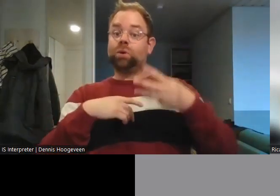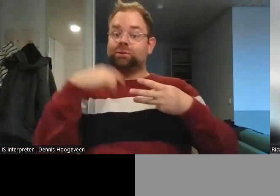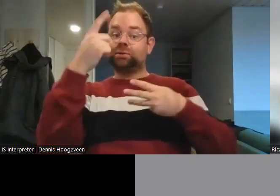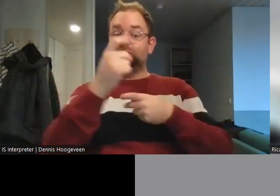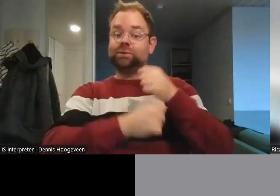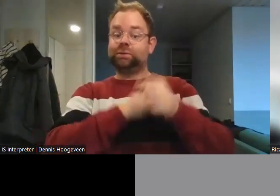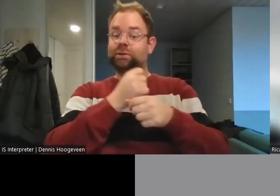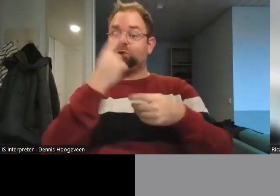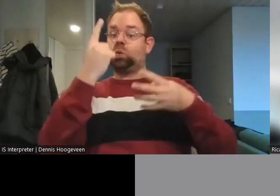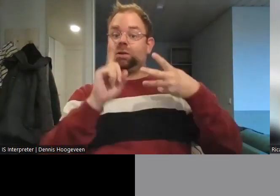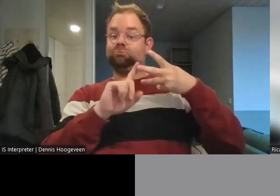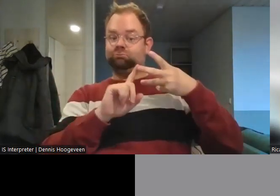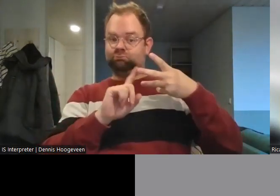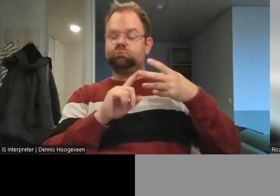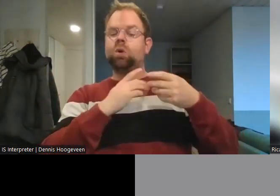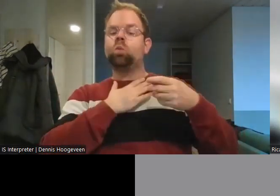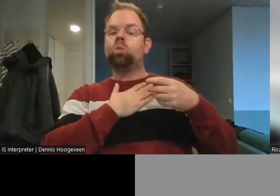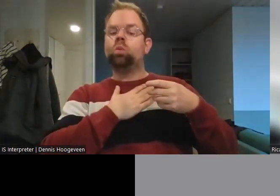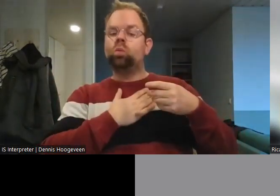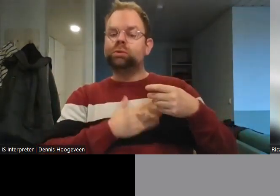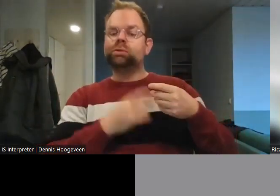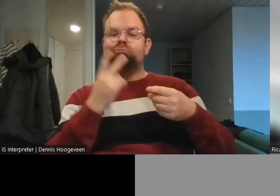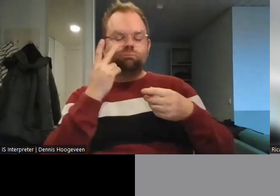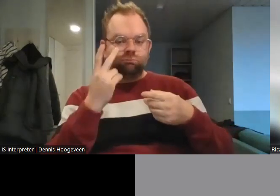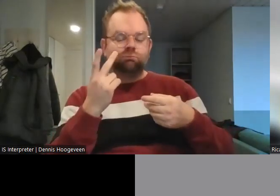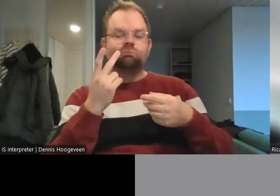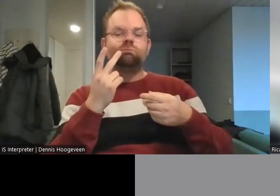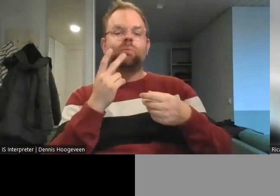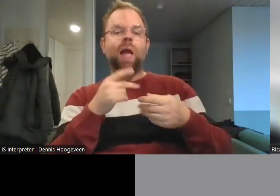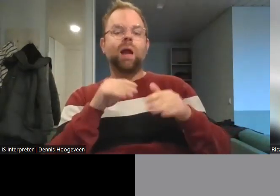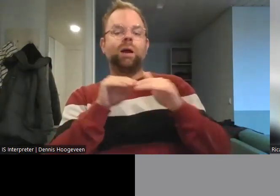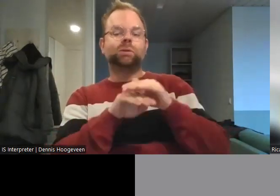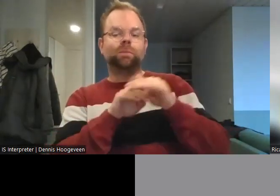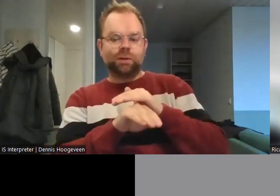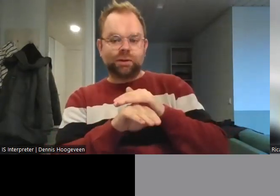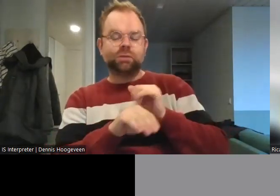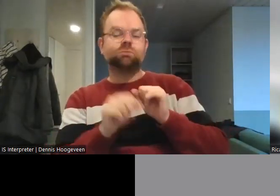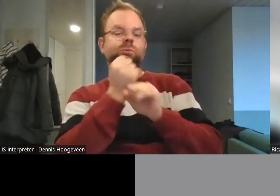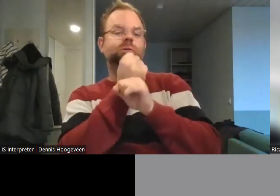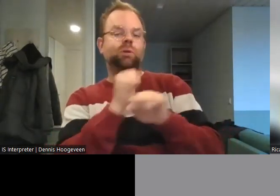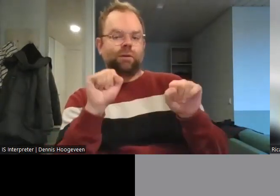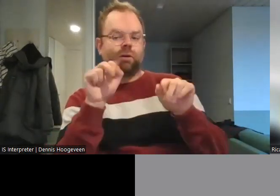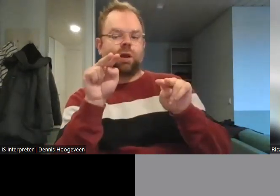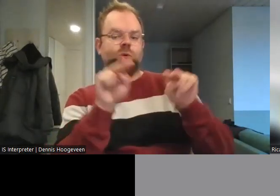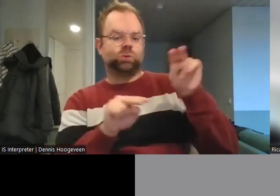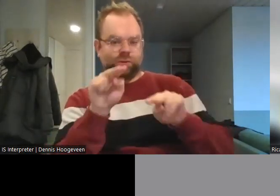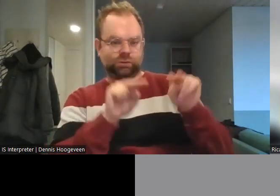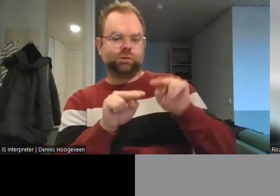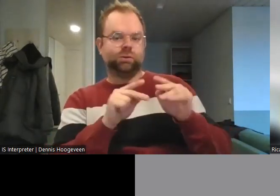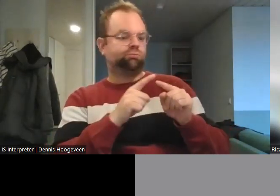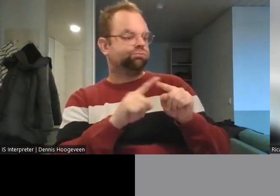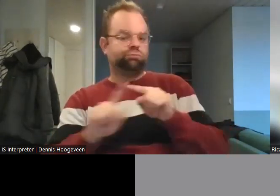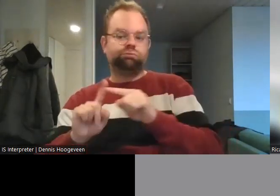well GVV programs. So we can monitor what are the barriers that women and girls